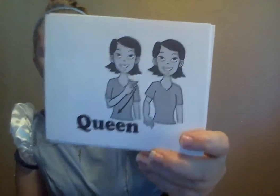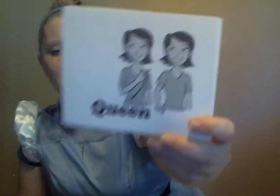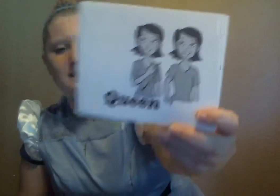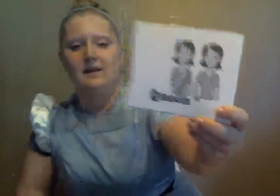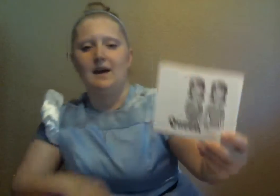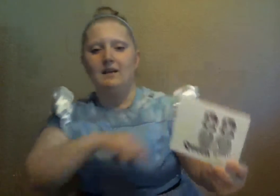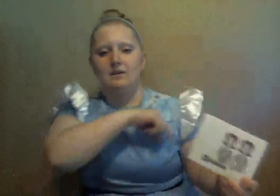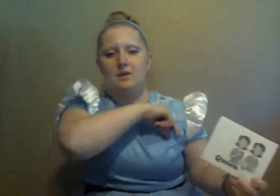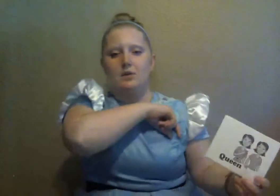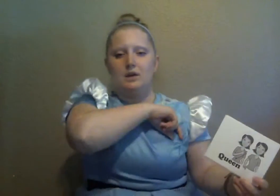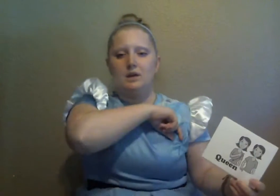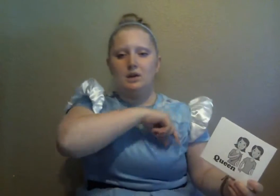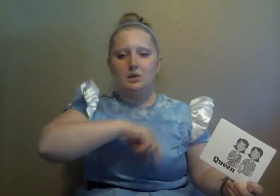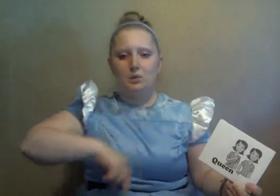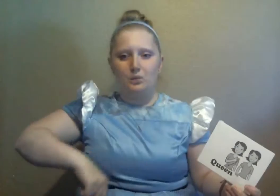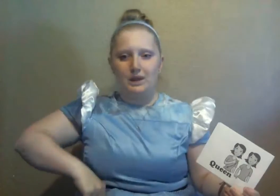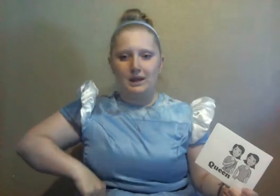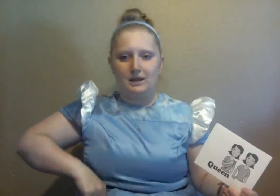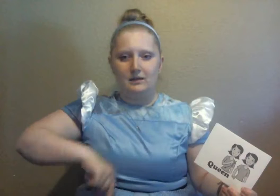just like that. So, queen.